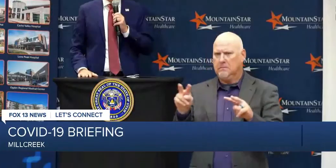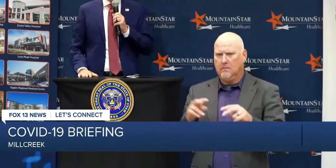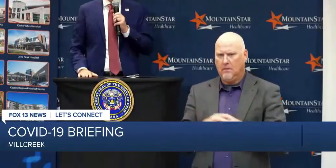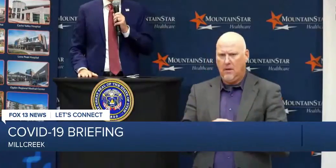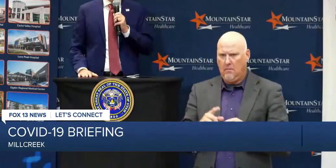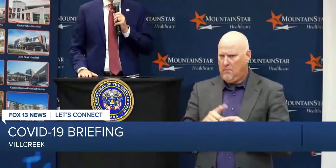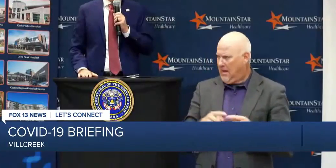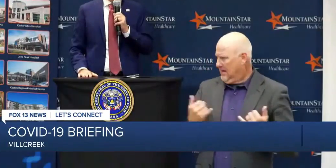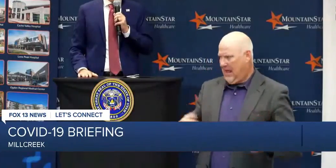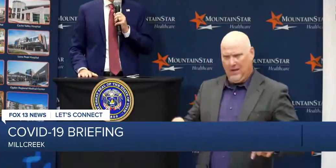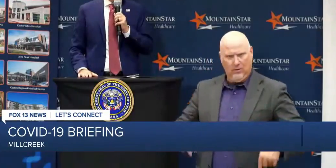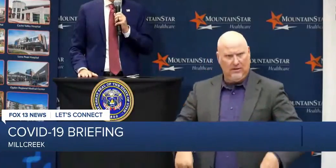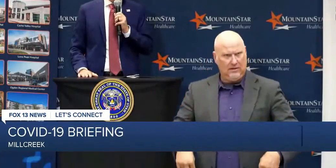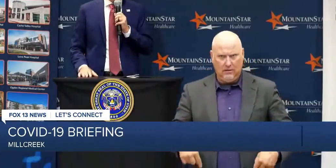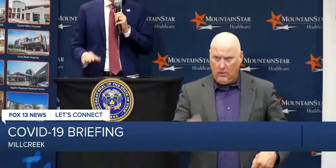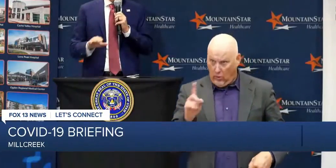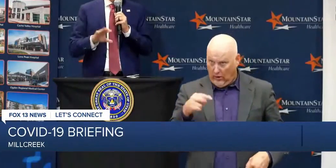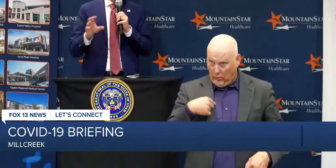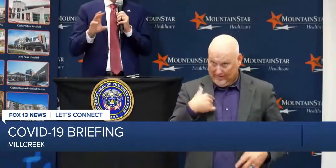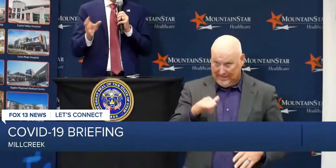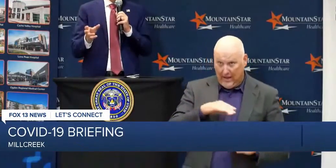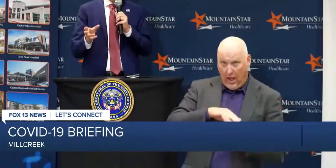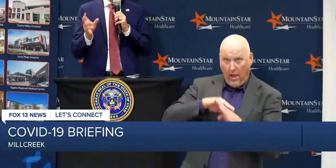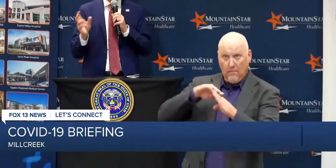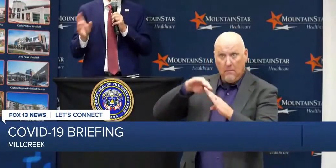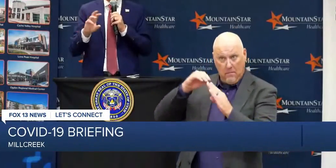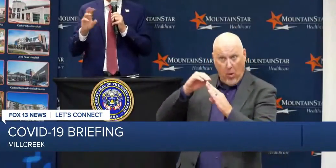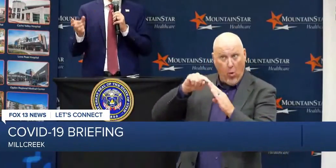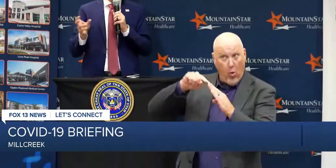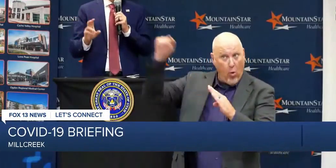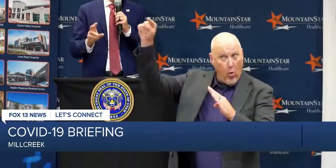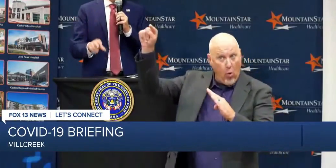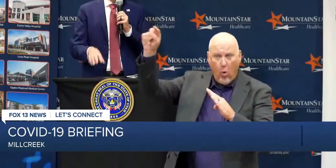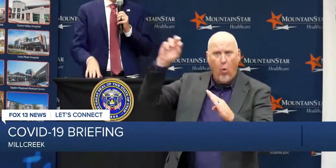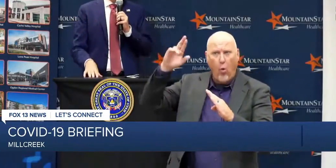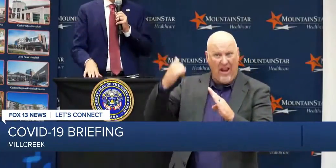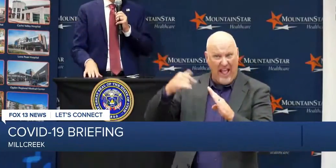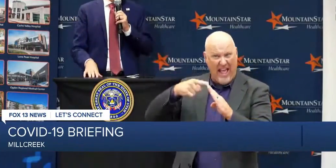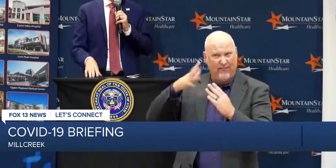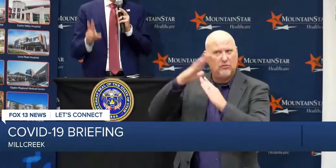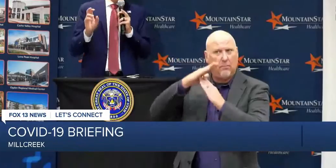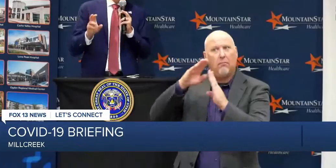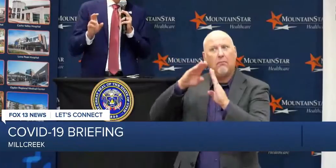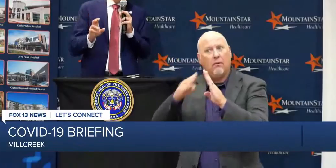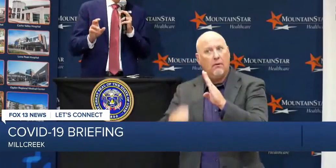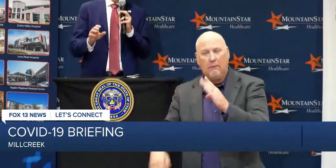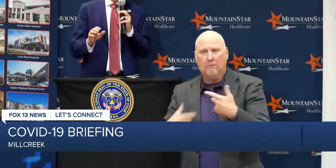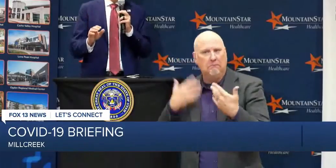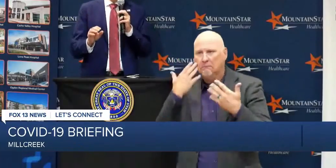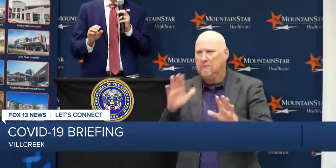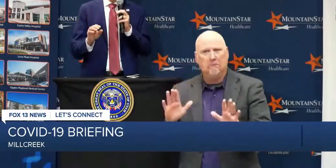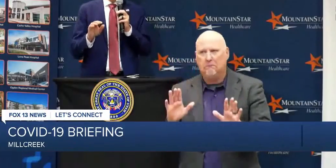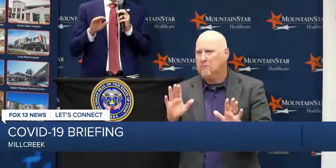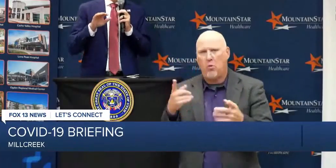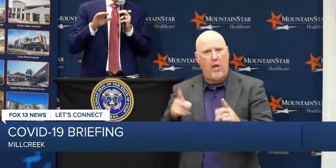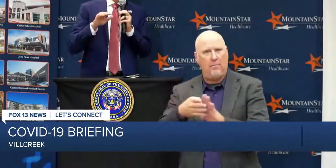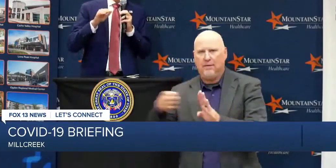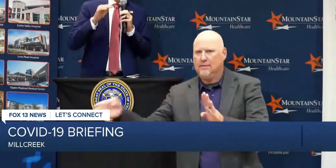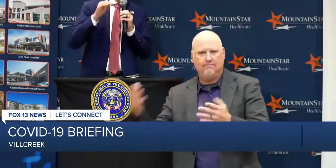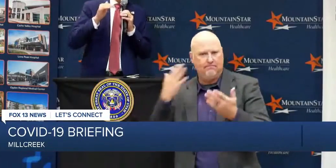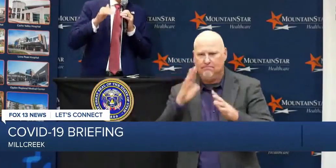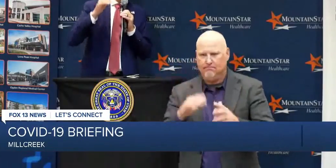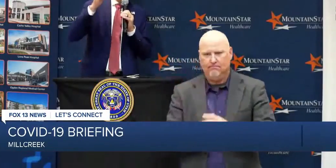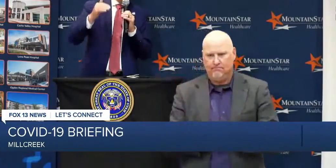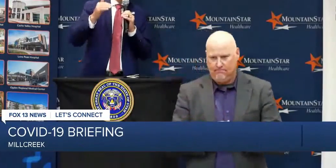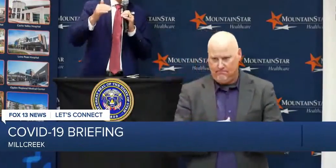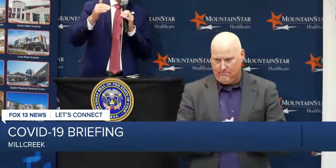was shared on where Utah fits with this Delta variant wave. If there's any good news, it's that